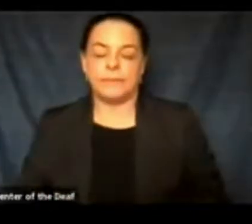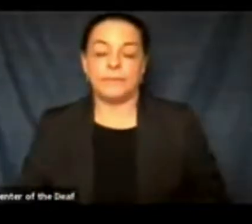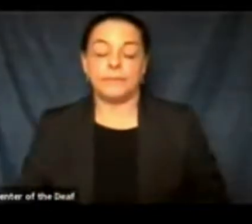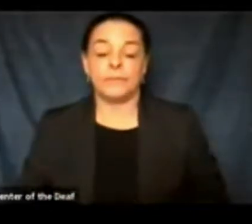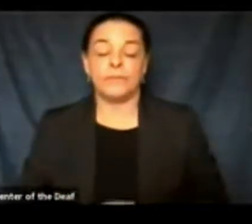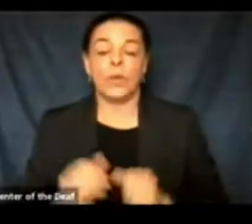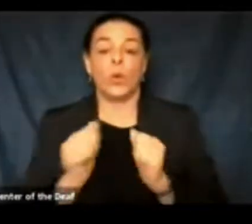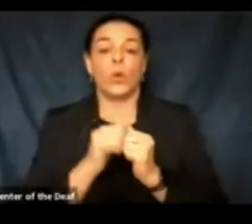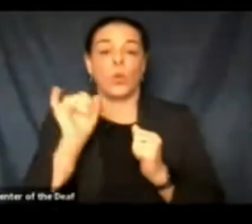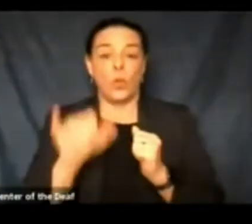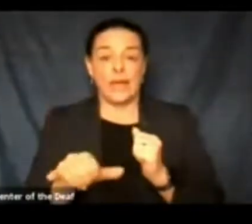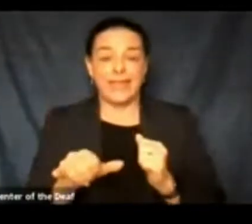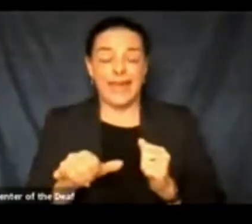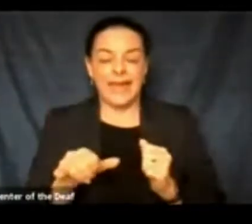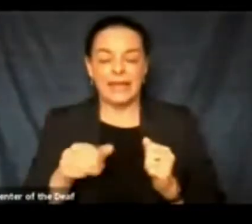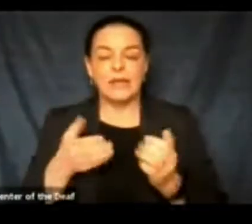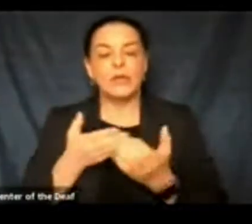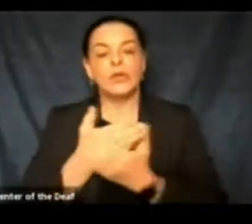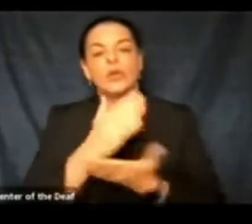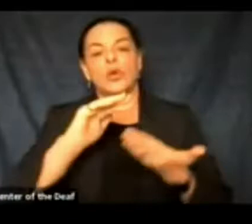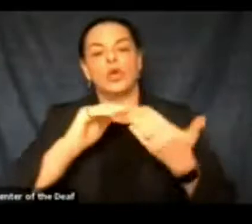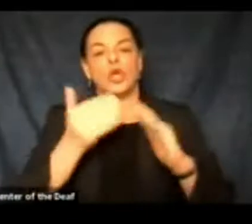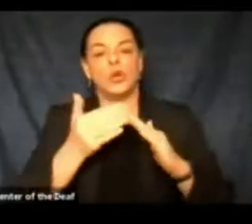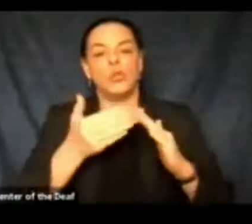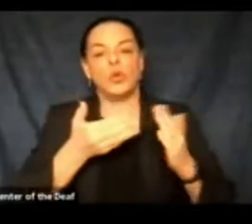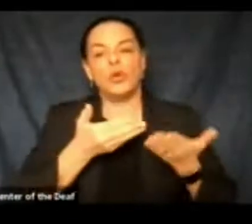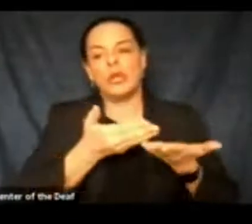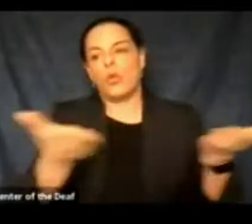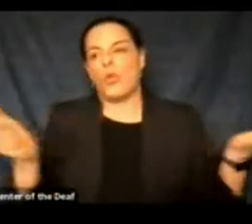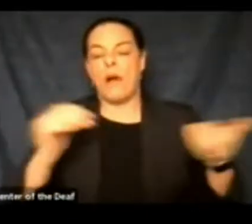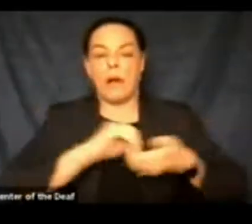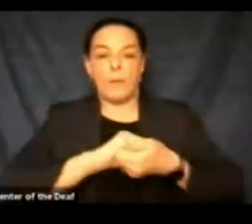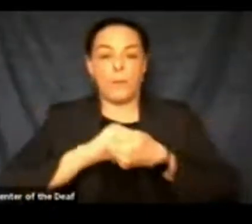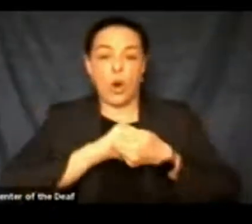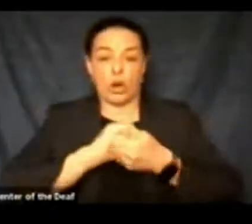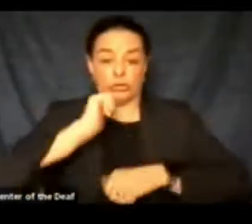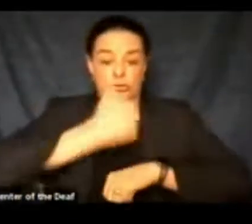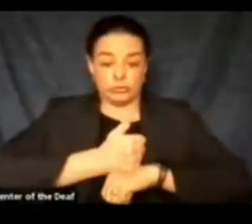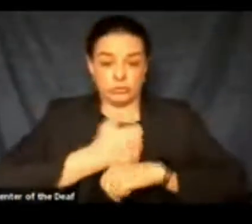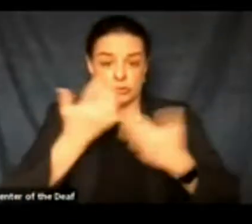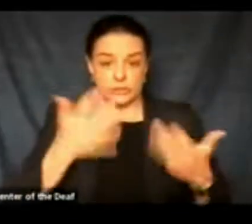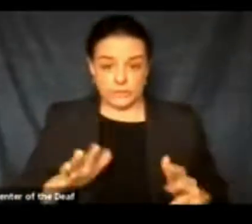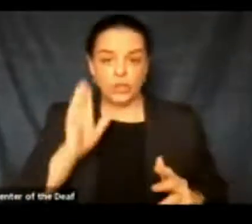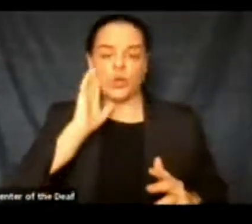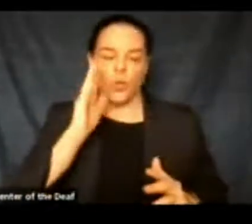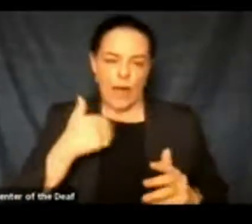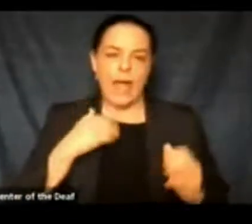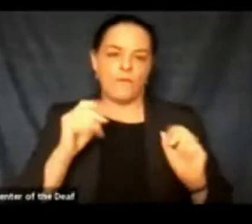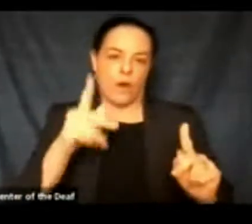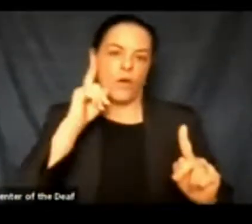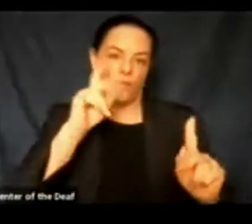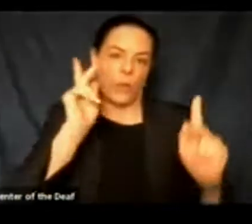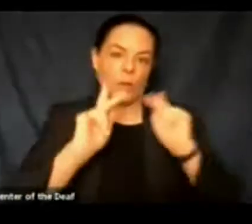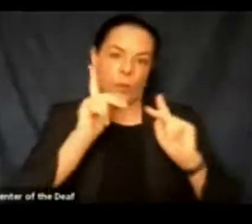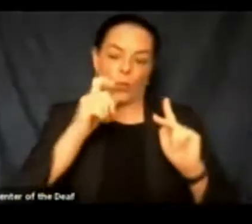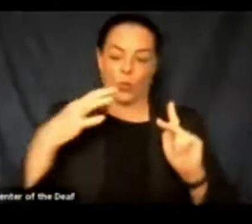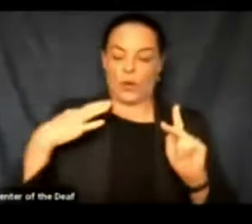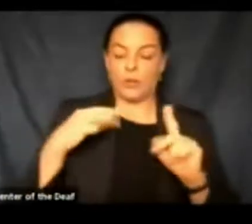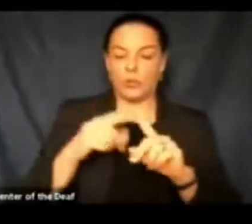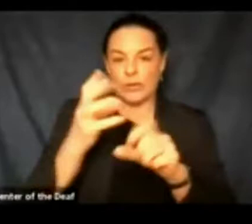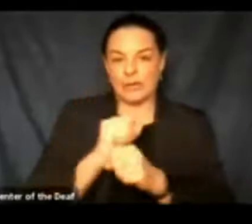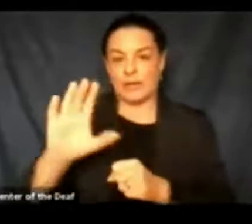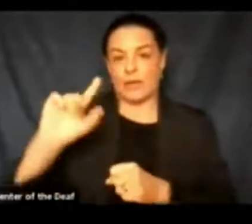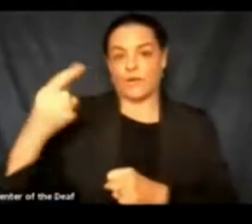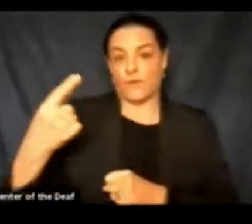said, through the community-wide partnerships that have been established, there will be opportunities for eligible people to receive their